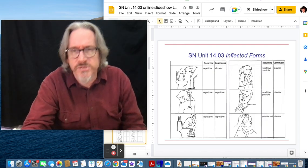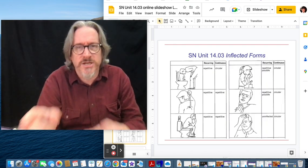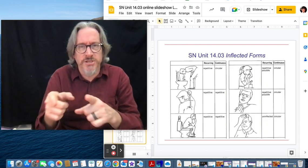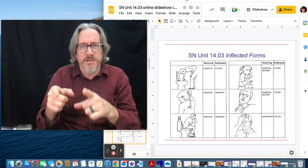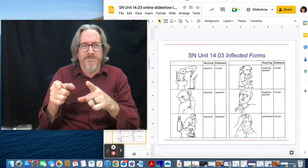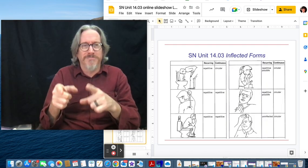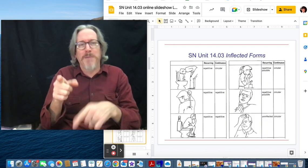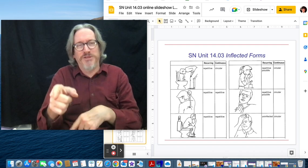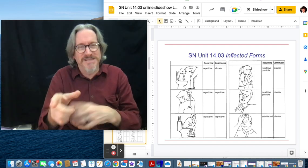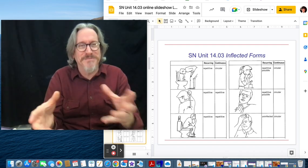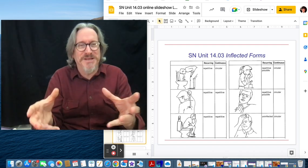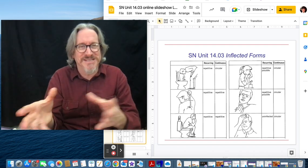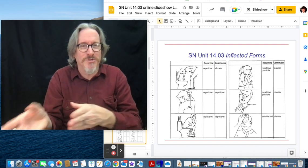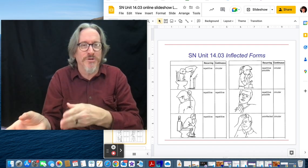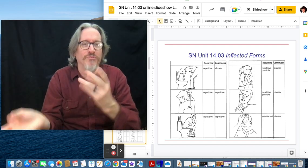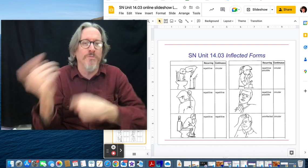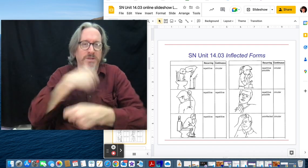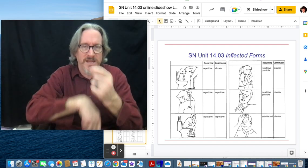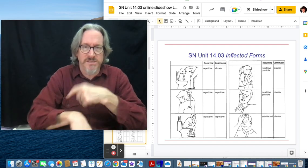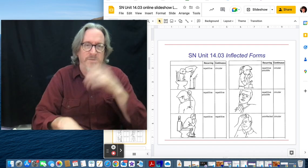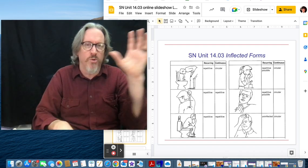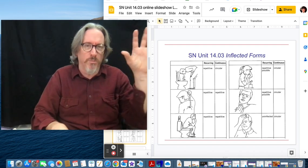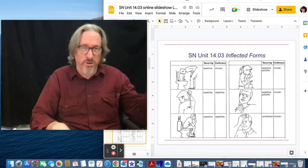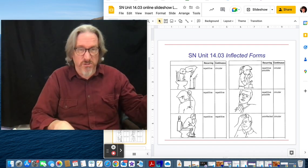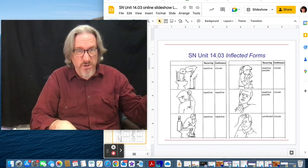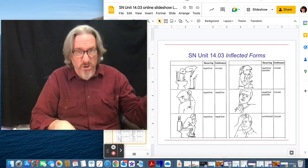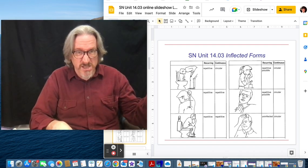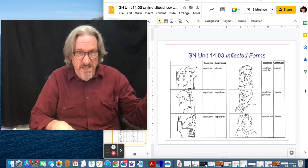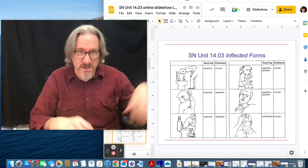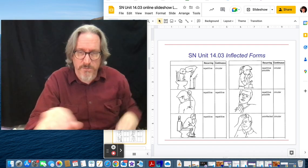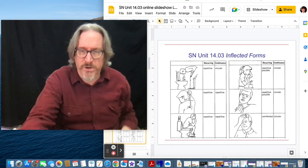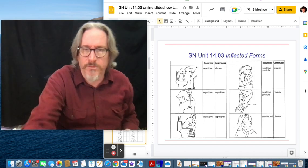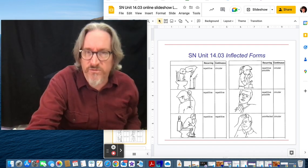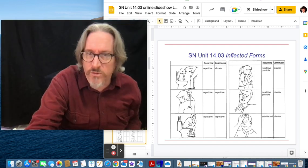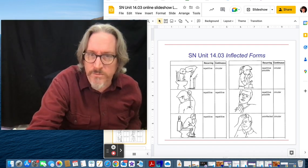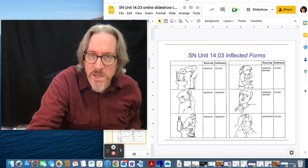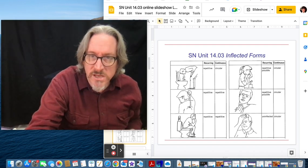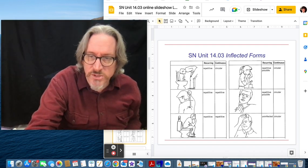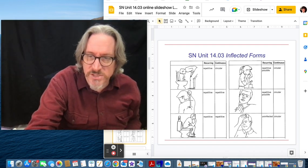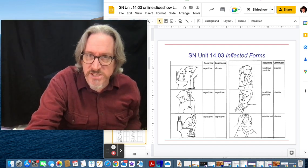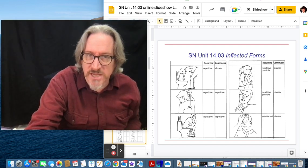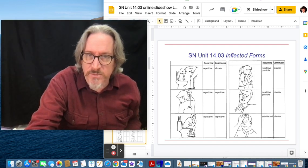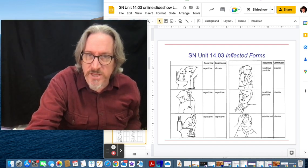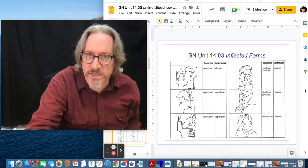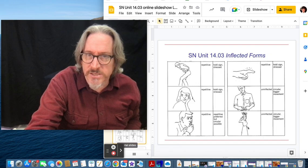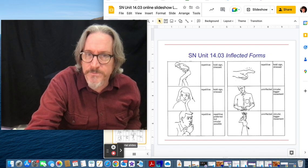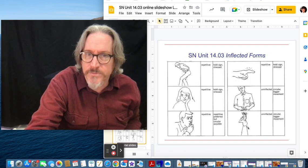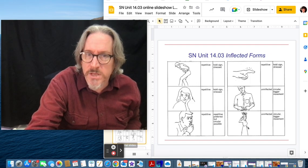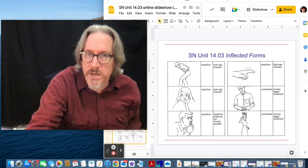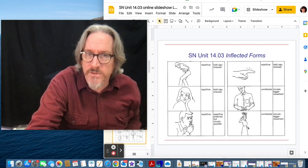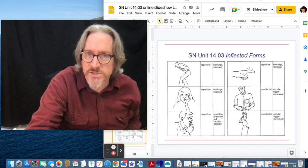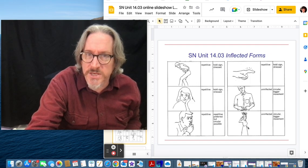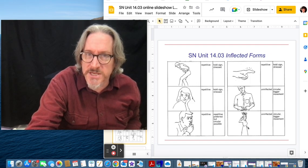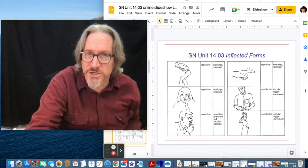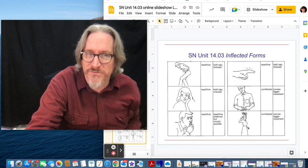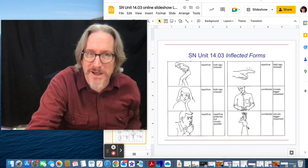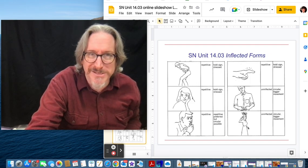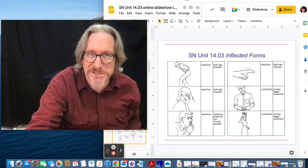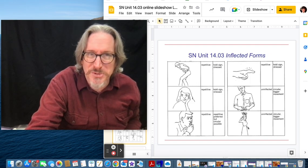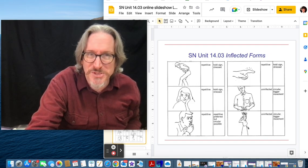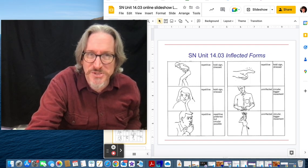these are actually, I put these in because I want to replace the more blurry ones that appeared before. So it's the same things. These are the